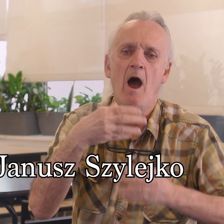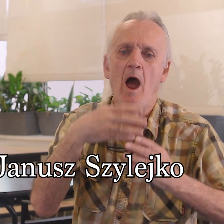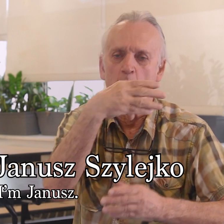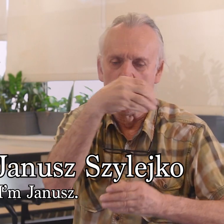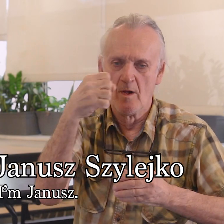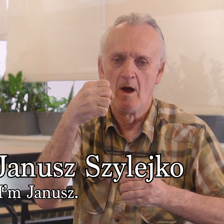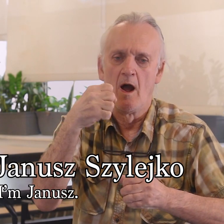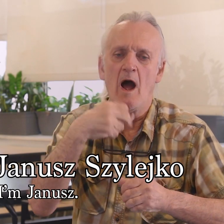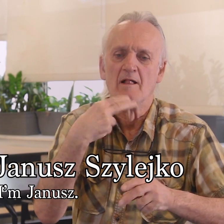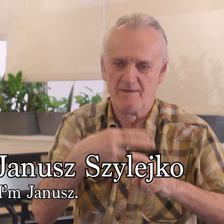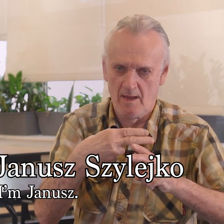I'm Janoush.